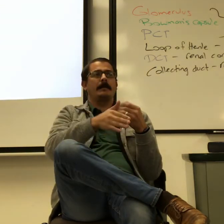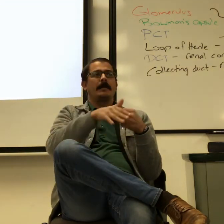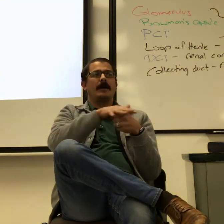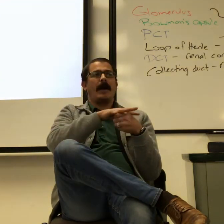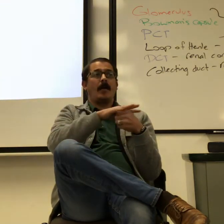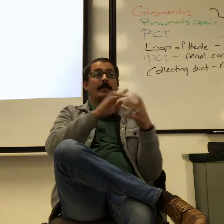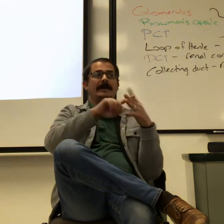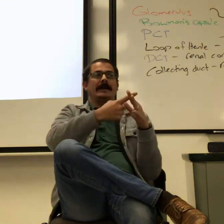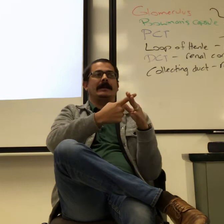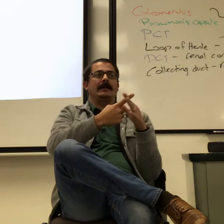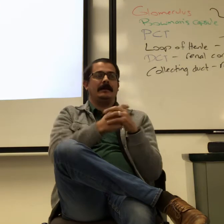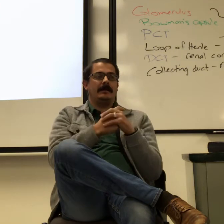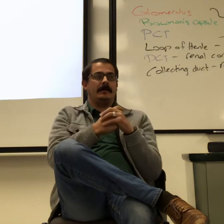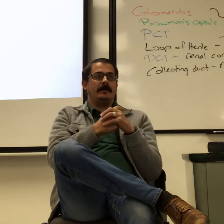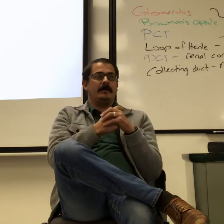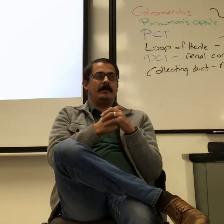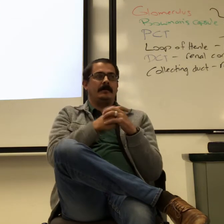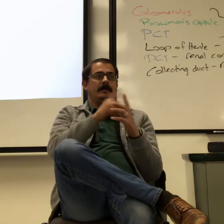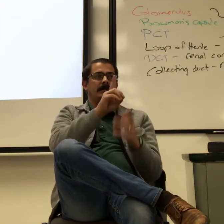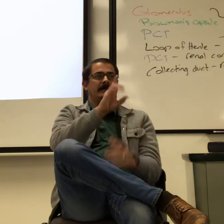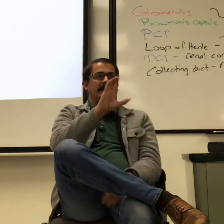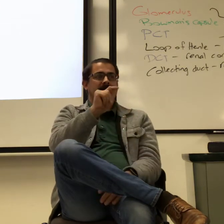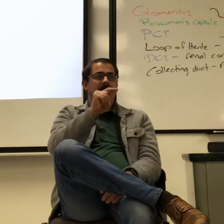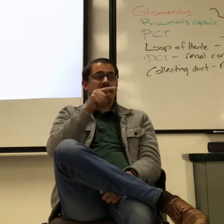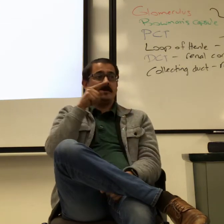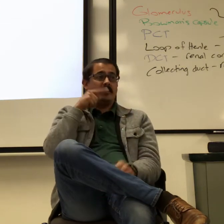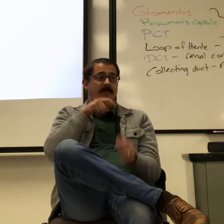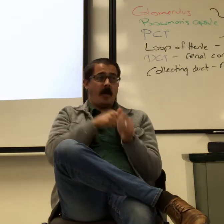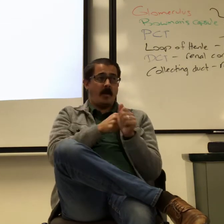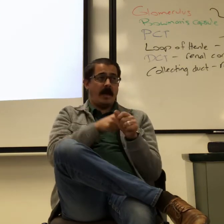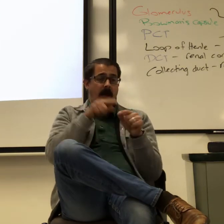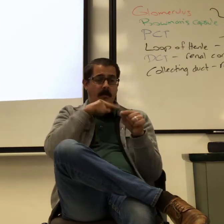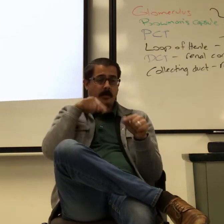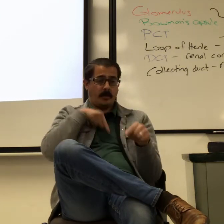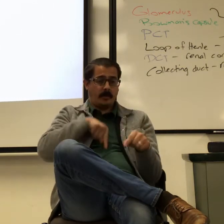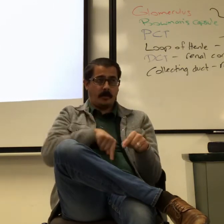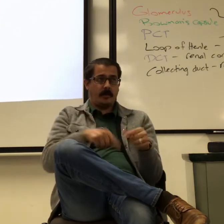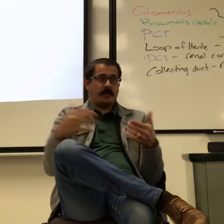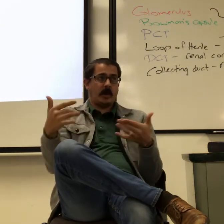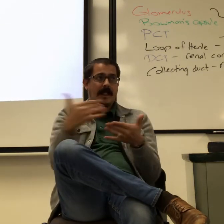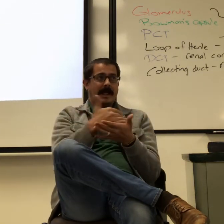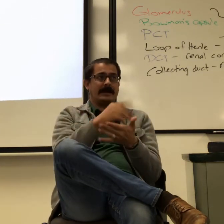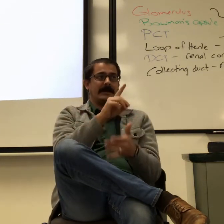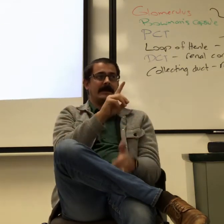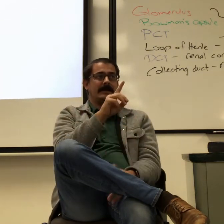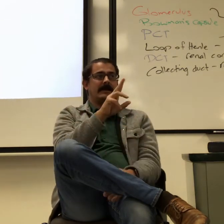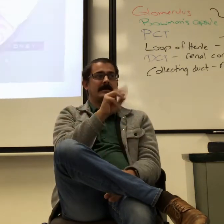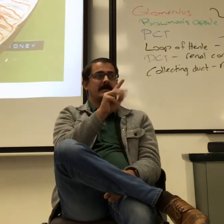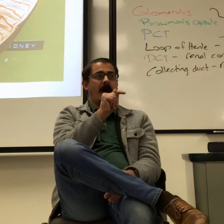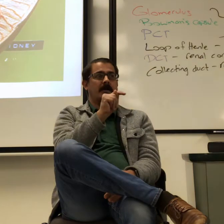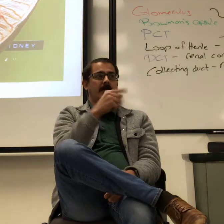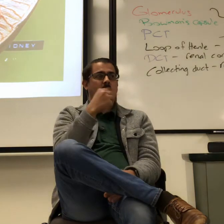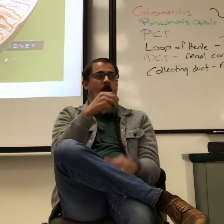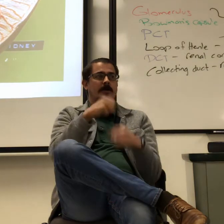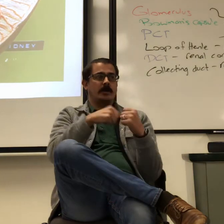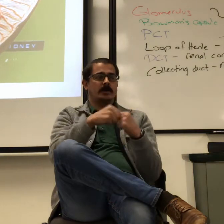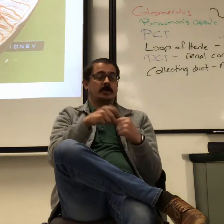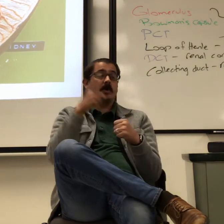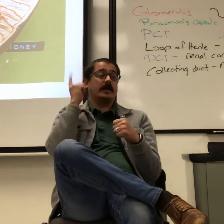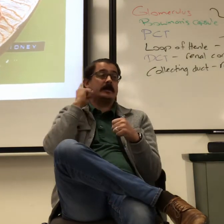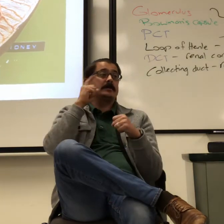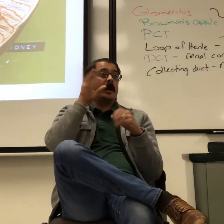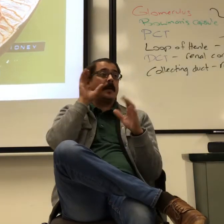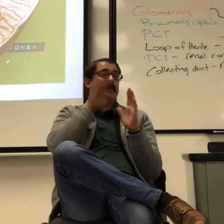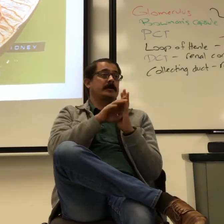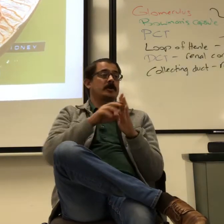the beginning. DCT, you follow that to the collecting duct, the white structure. Here's a picture